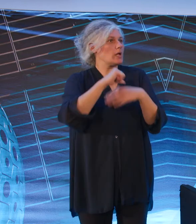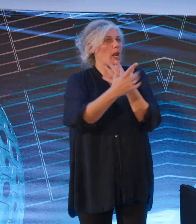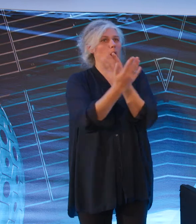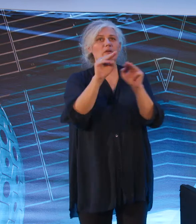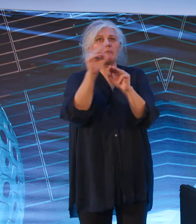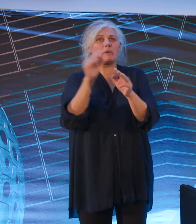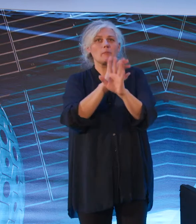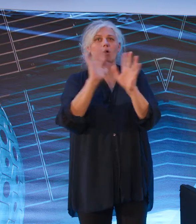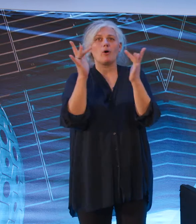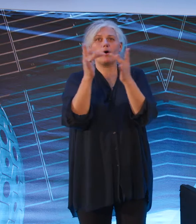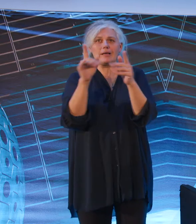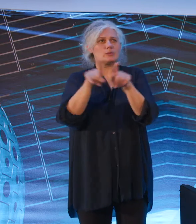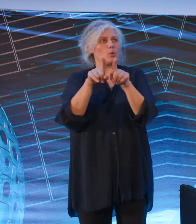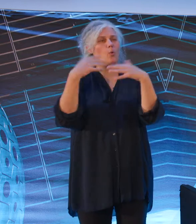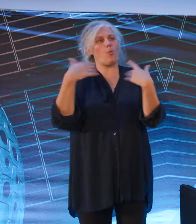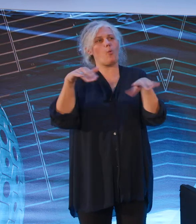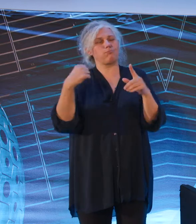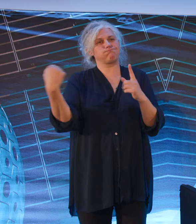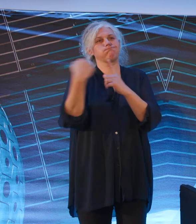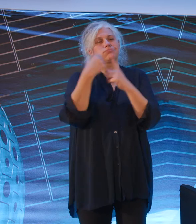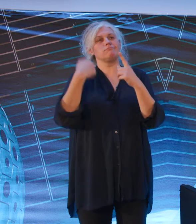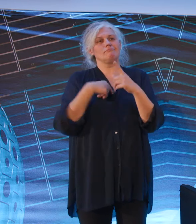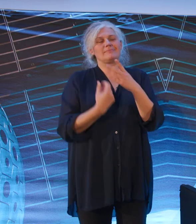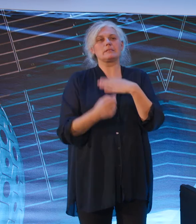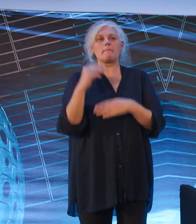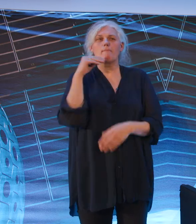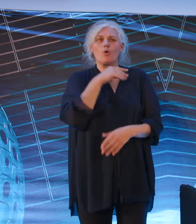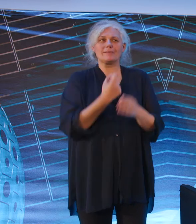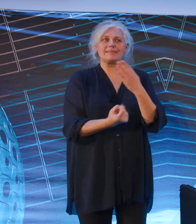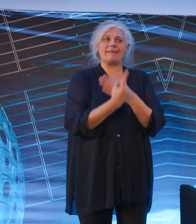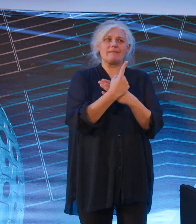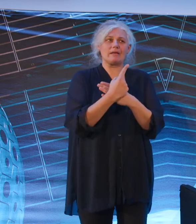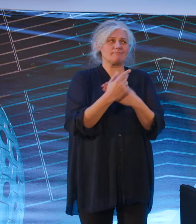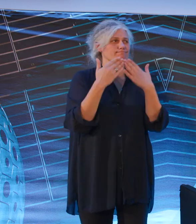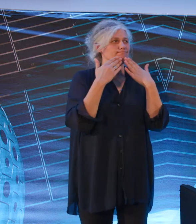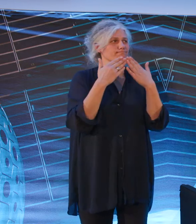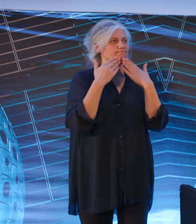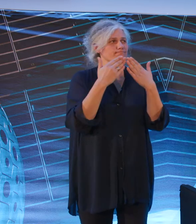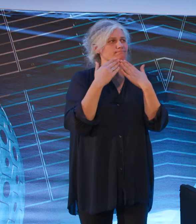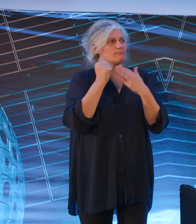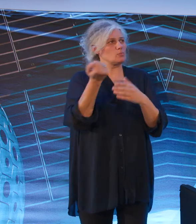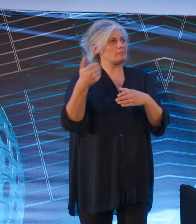people online, underscores the significance of the event, and we appreciate your participation.